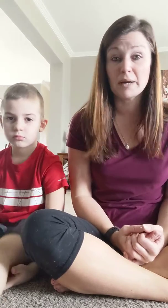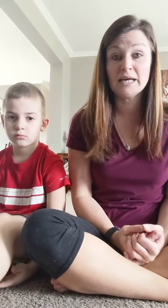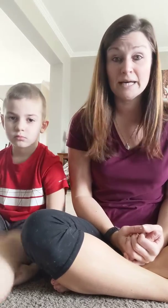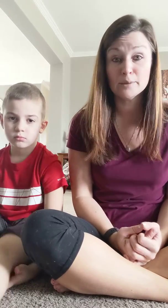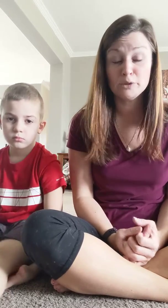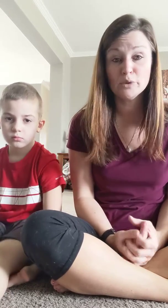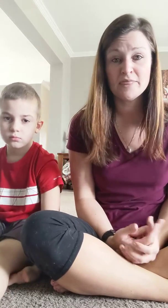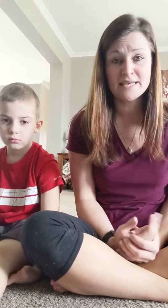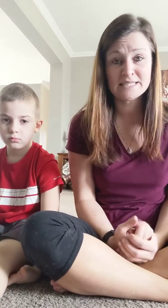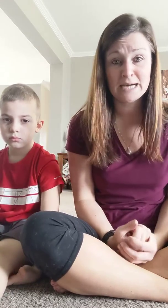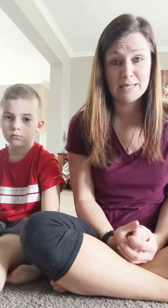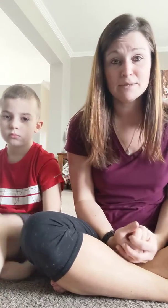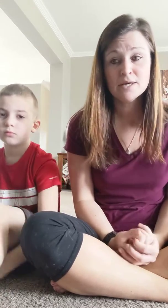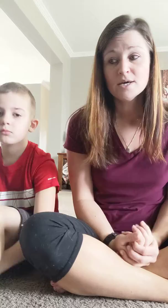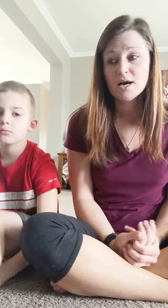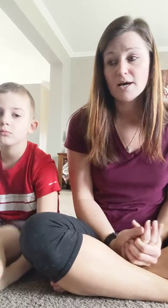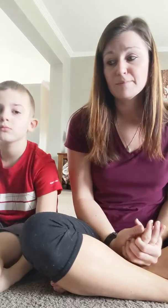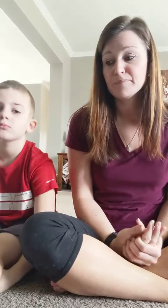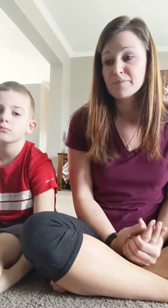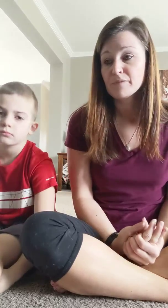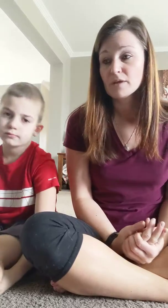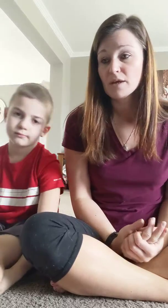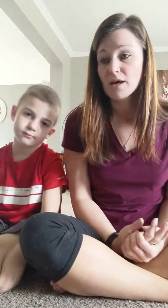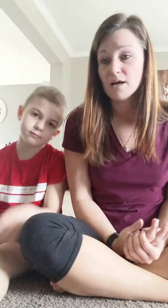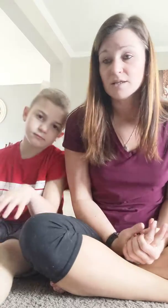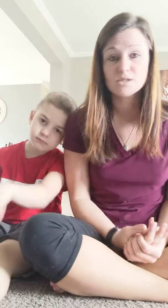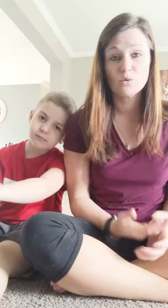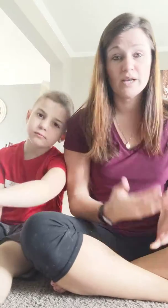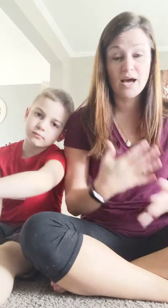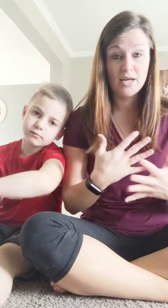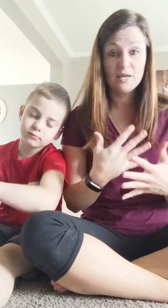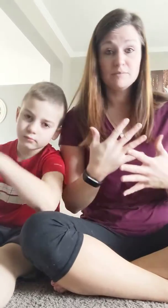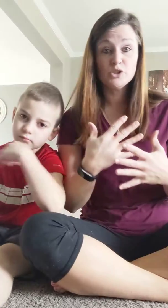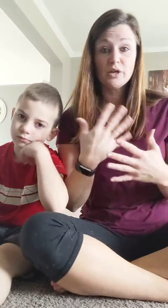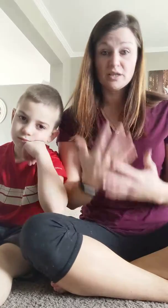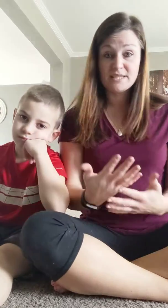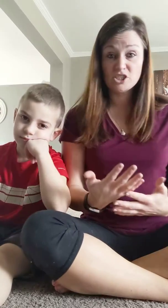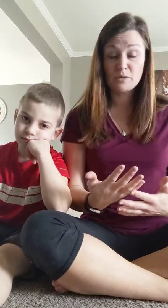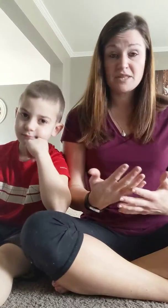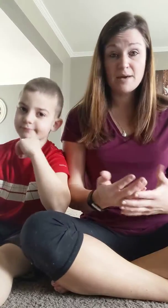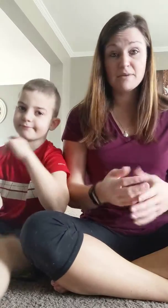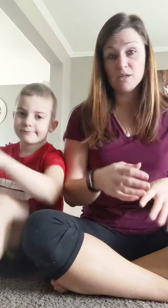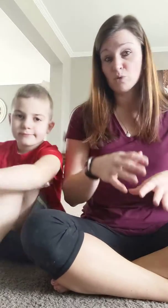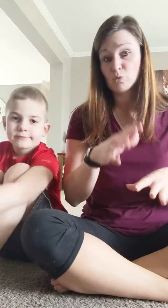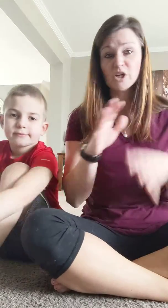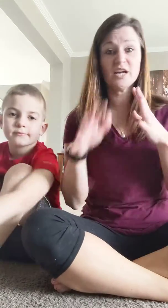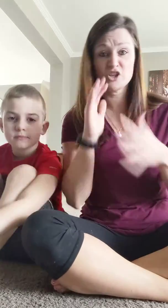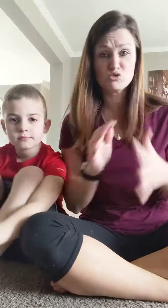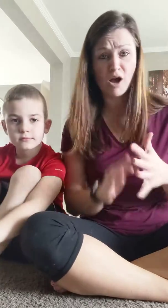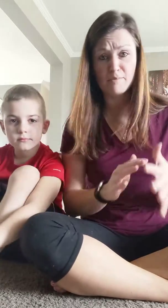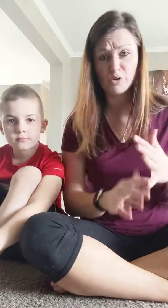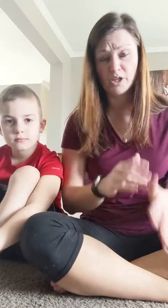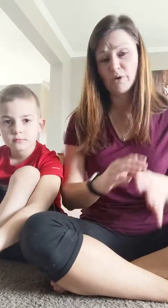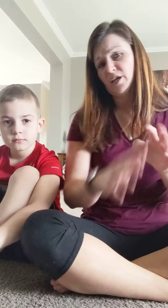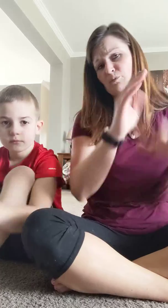might help you in this time. So when I am doing a session with them and we're working on the drum really quick and